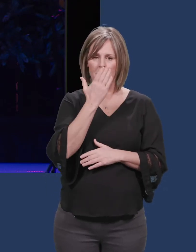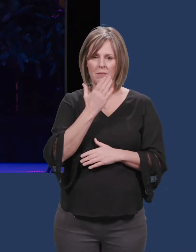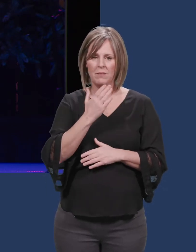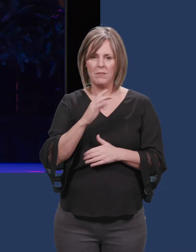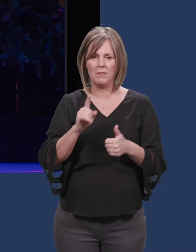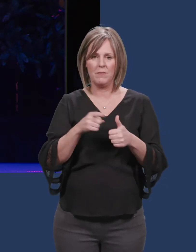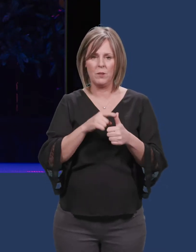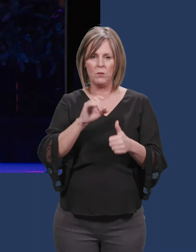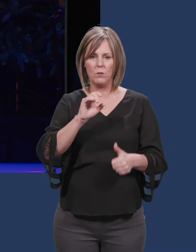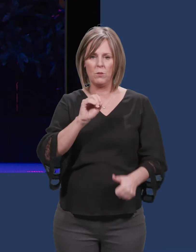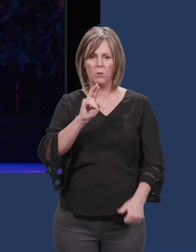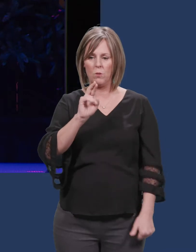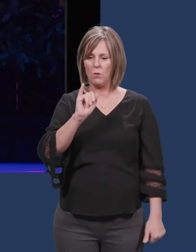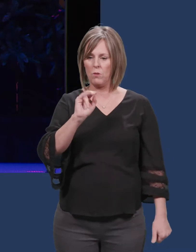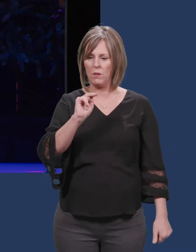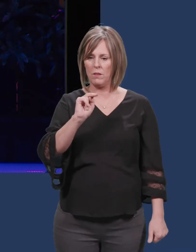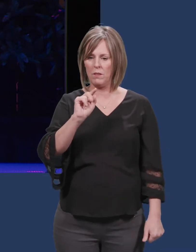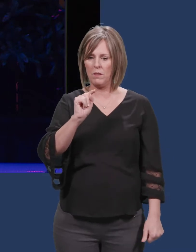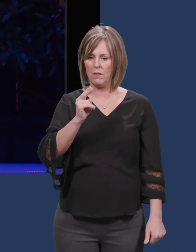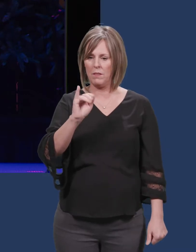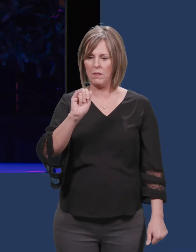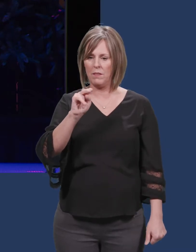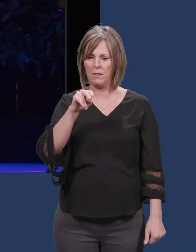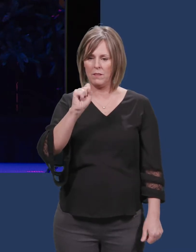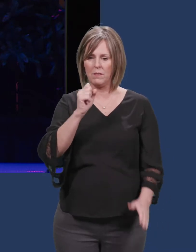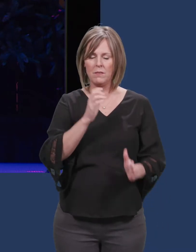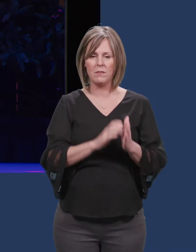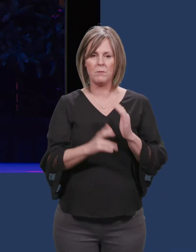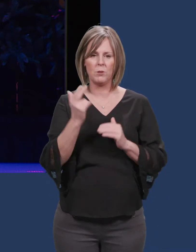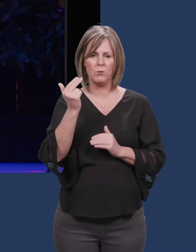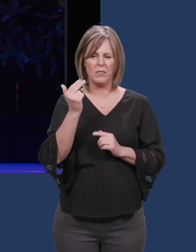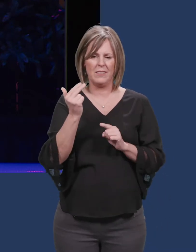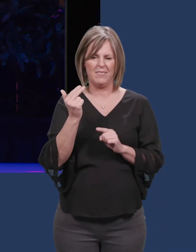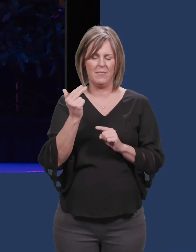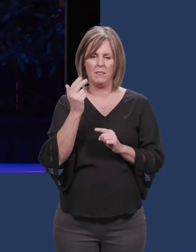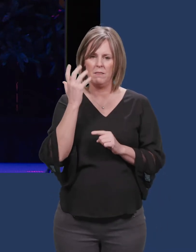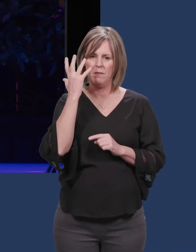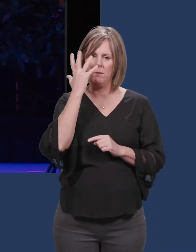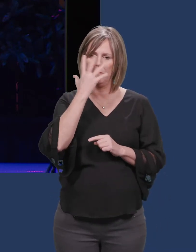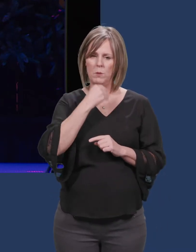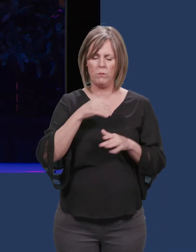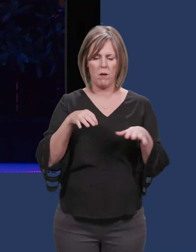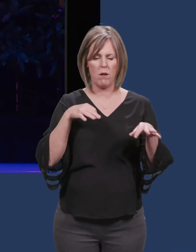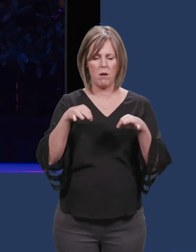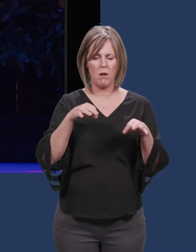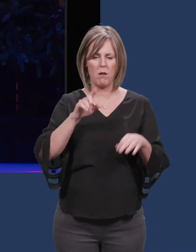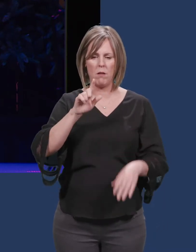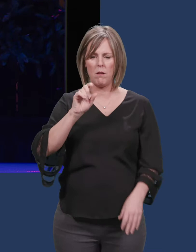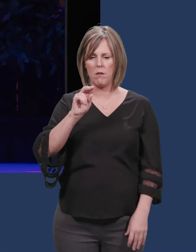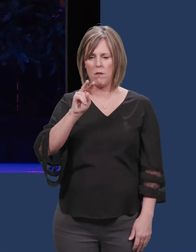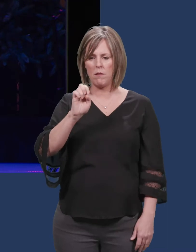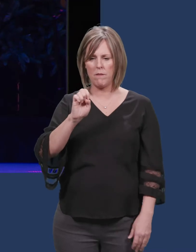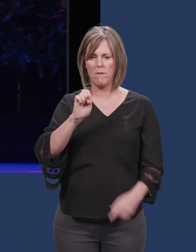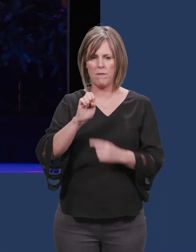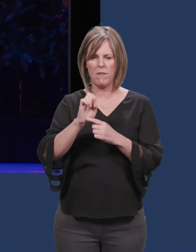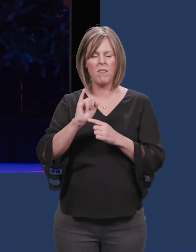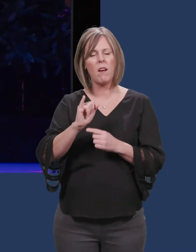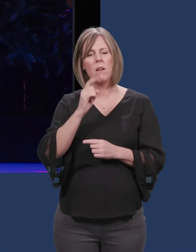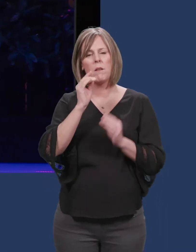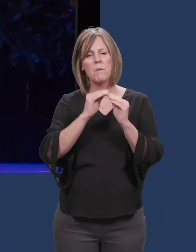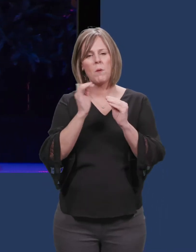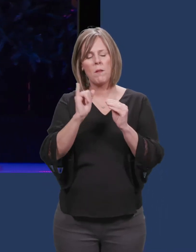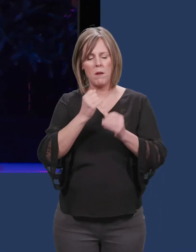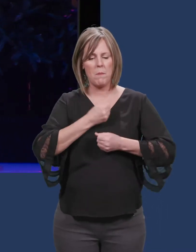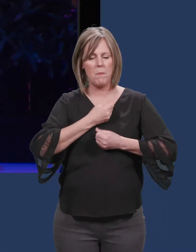first time. 1 Corinthians 13 is a beautiful description of love. It's poetic in how it's